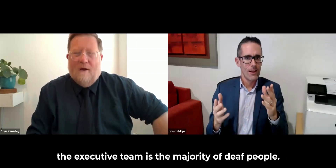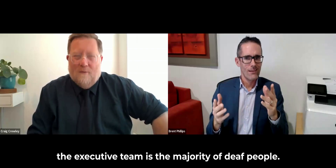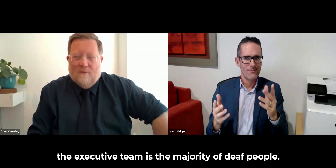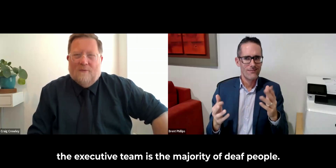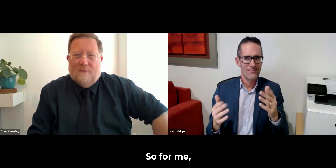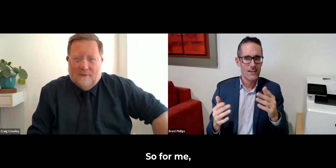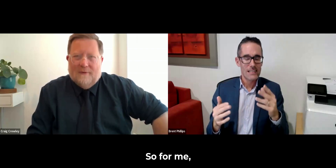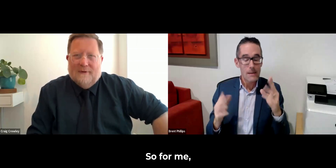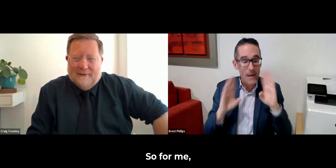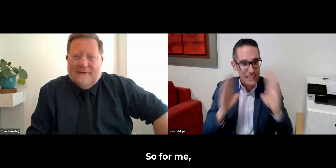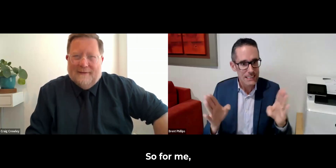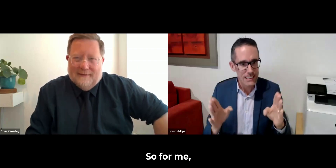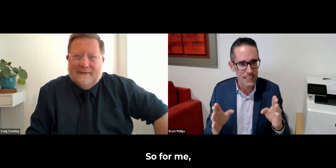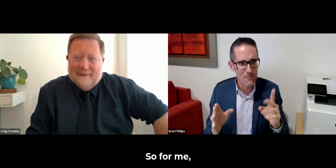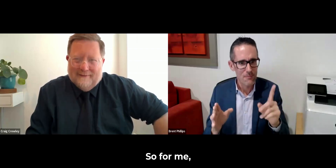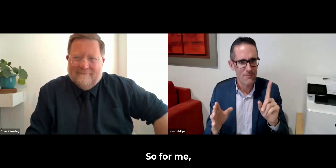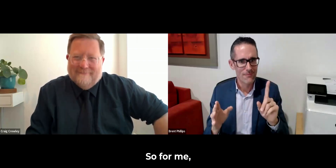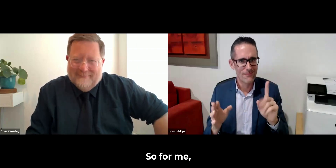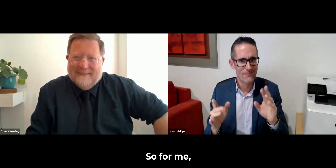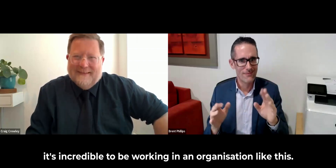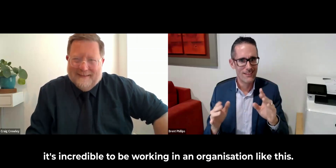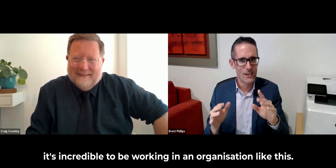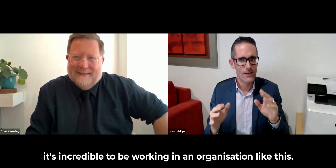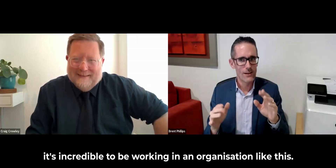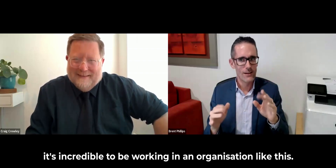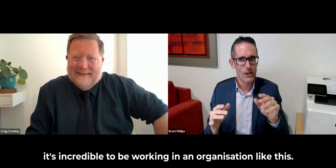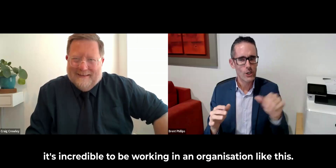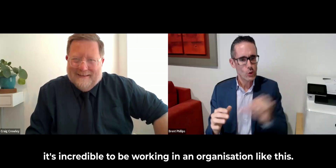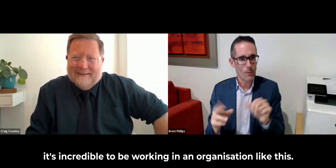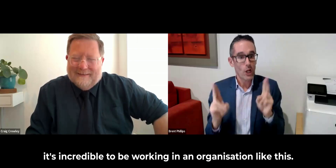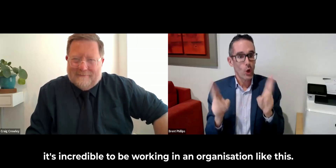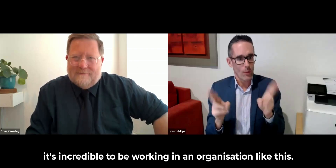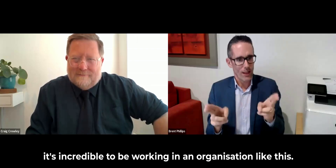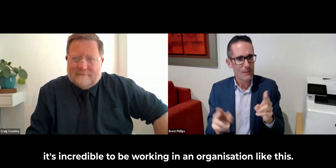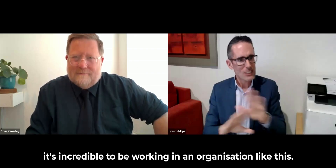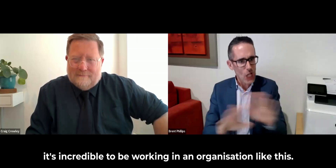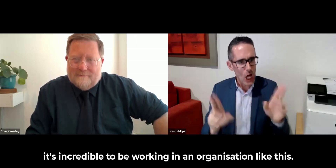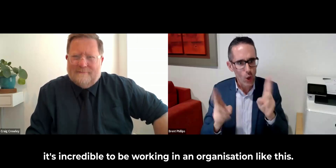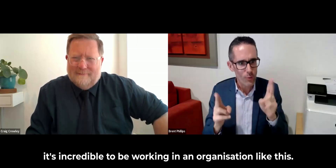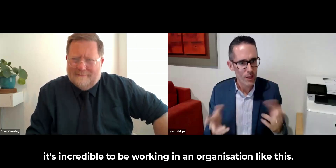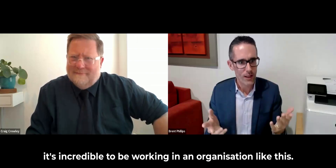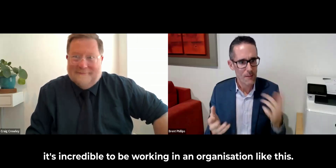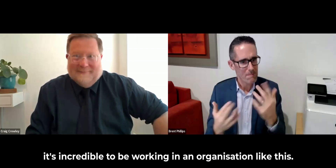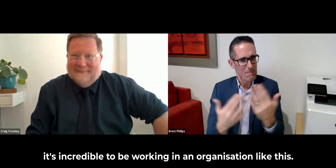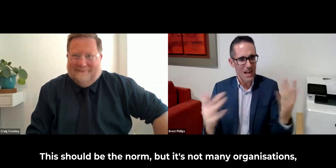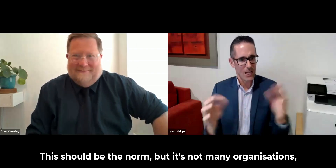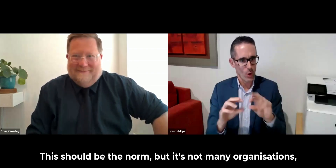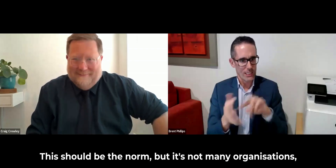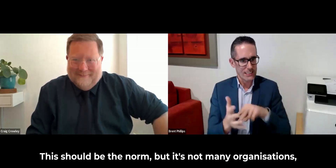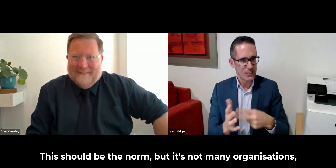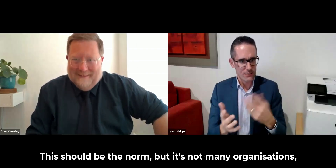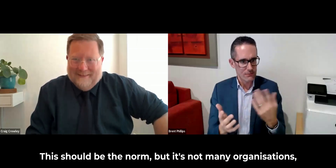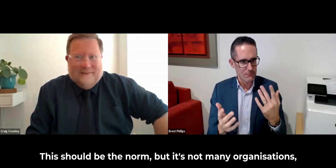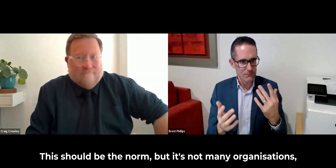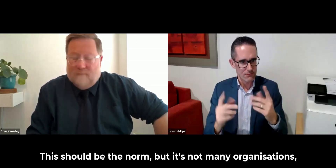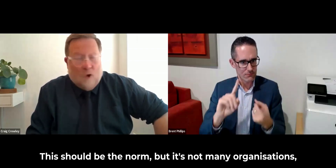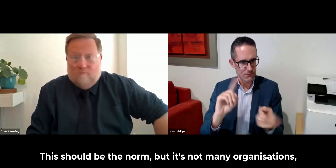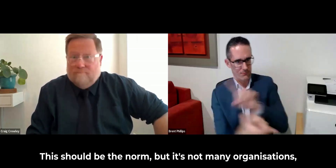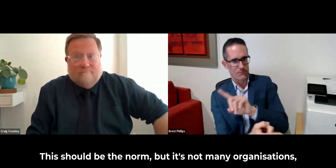people. So for me, it's incredible to be working in an organization like this. This should be the norm, but it's not.